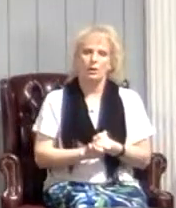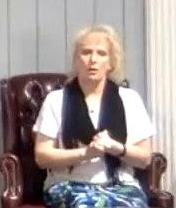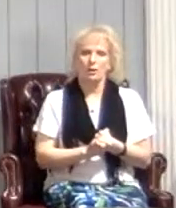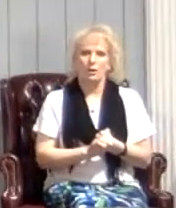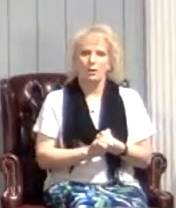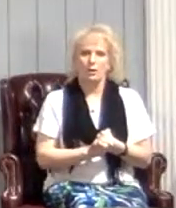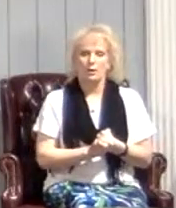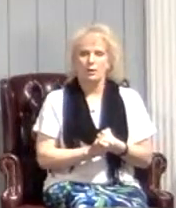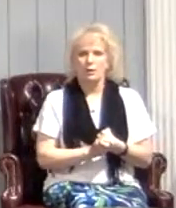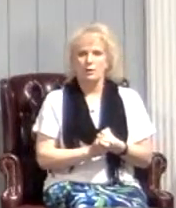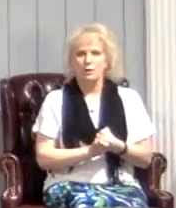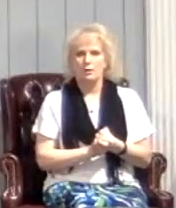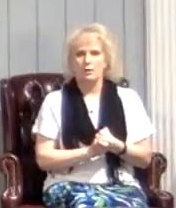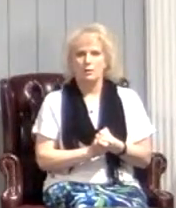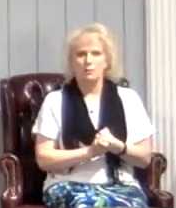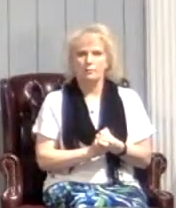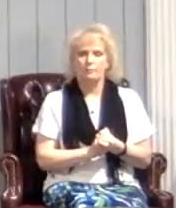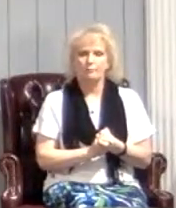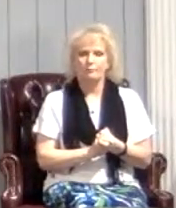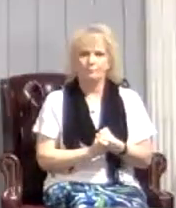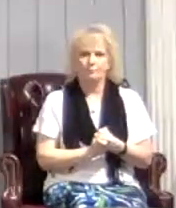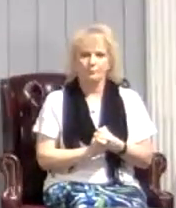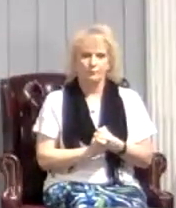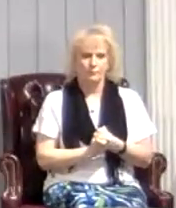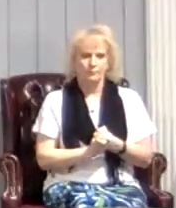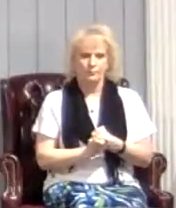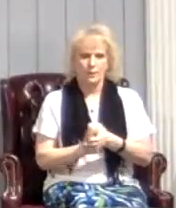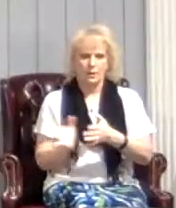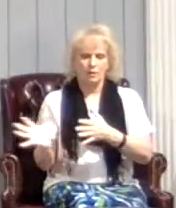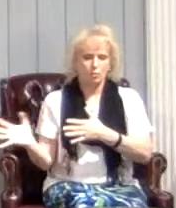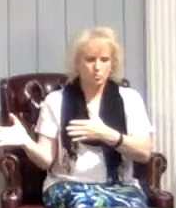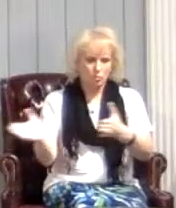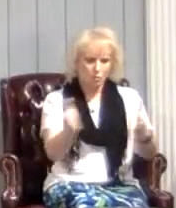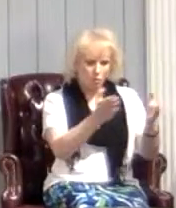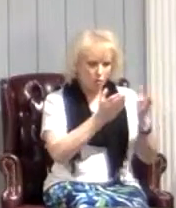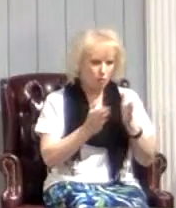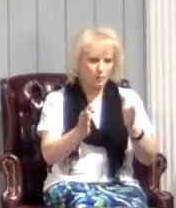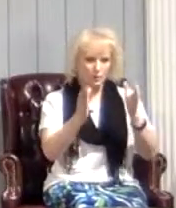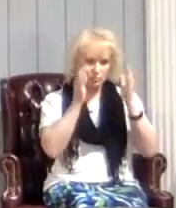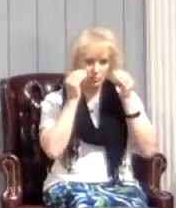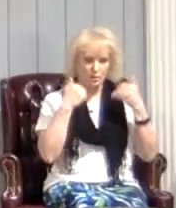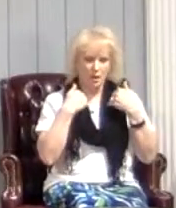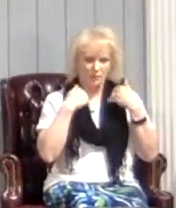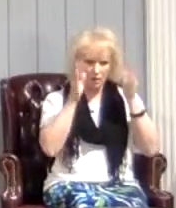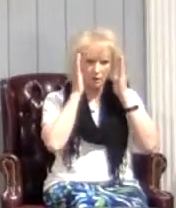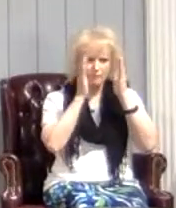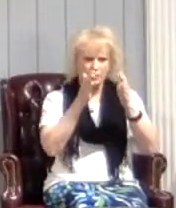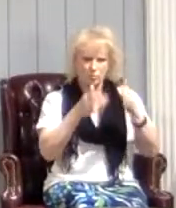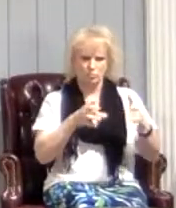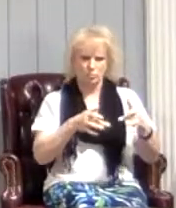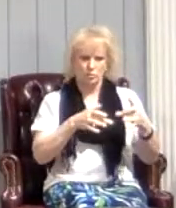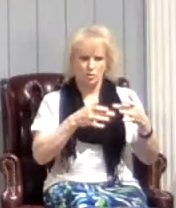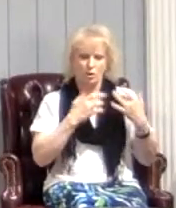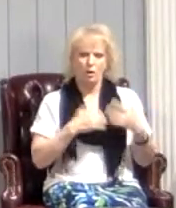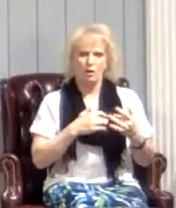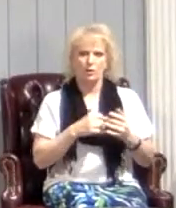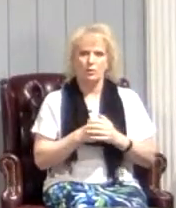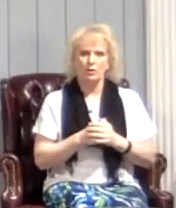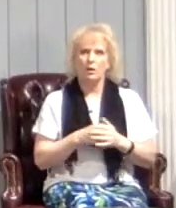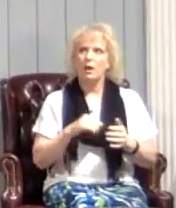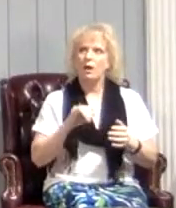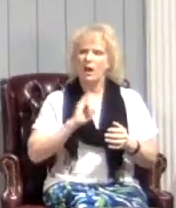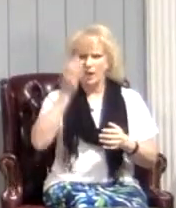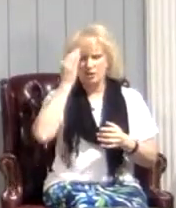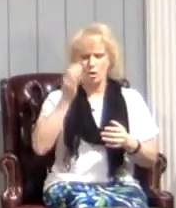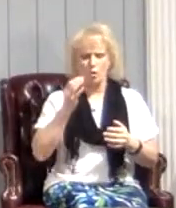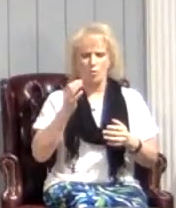It's not just that, and it goes all the way back to having the fixed heart. Not just that he says, I won't be moved from my faith. I've known a lot of